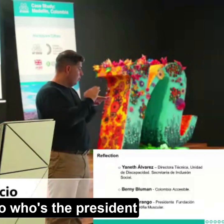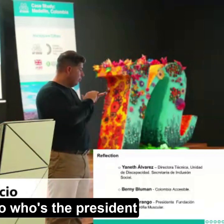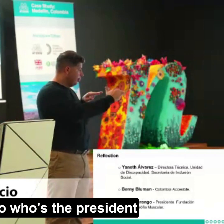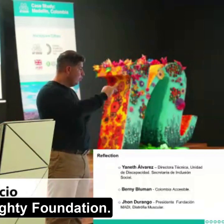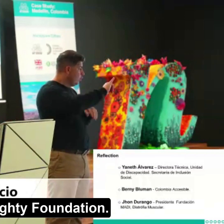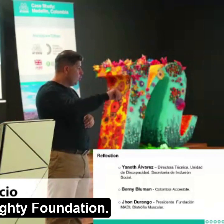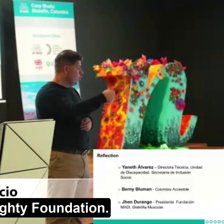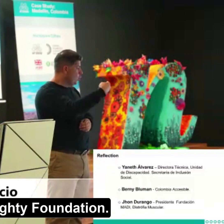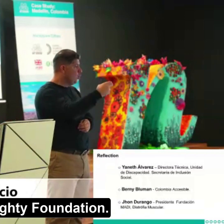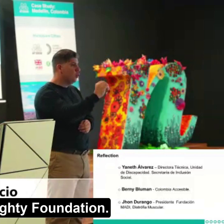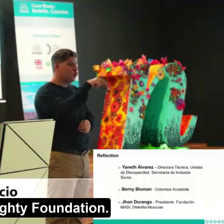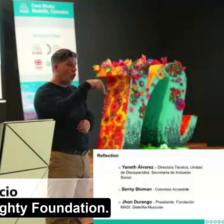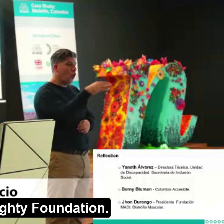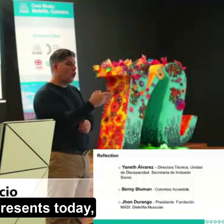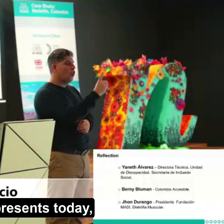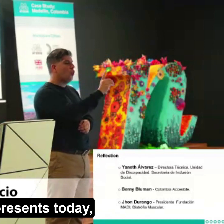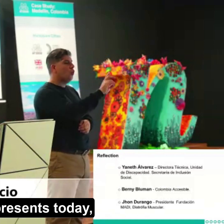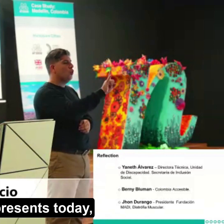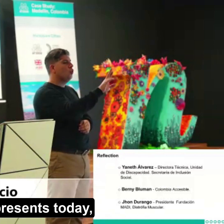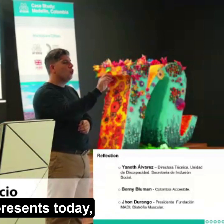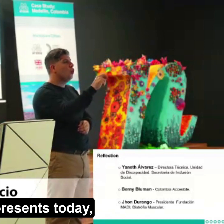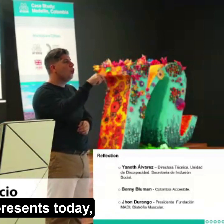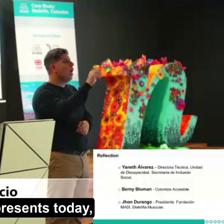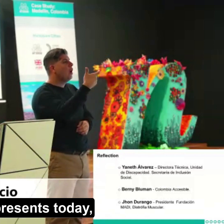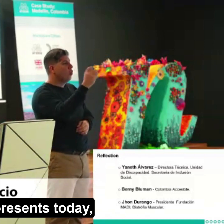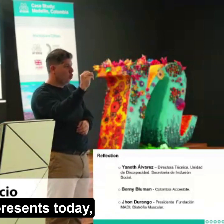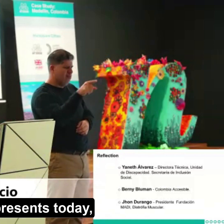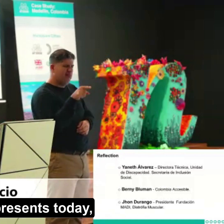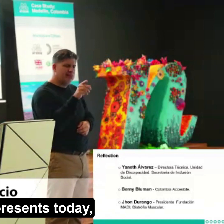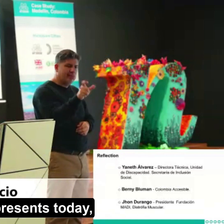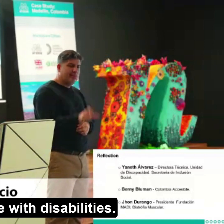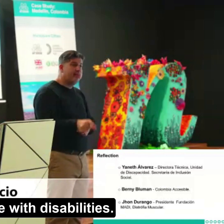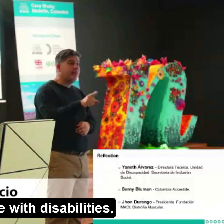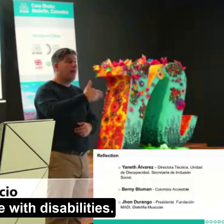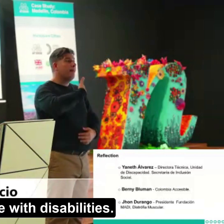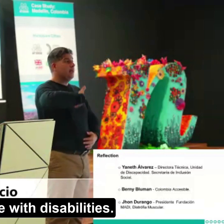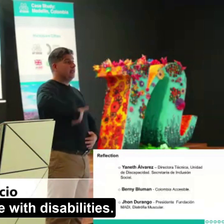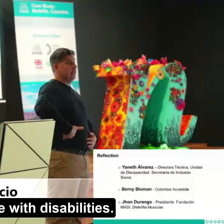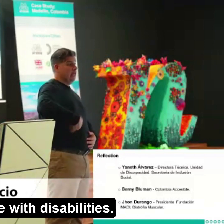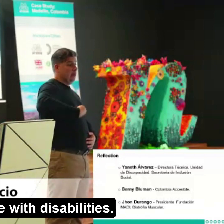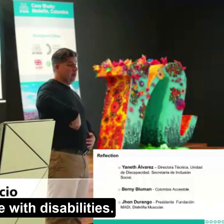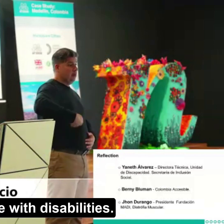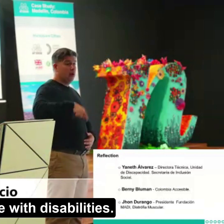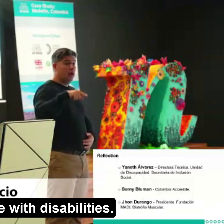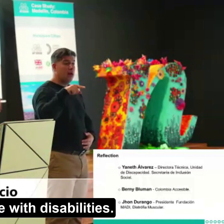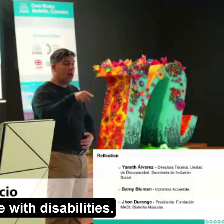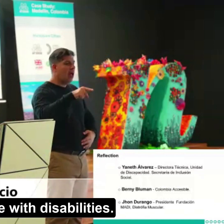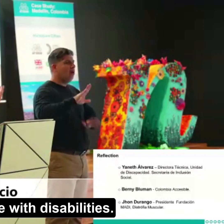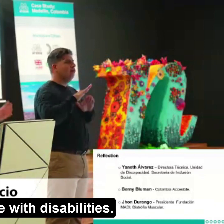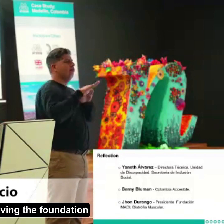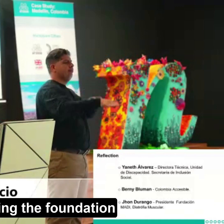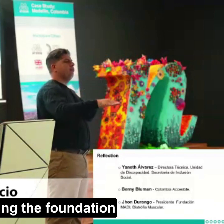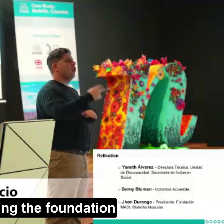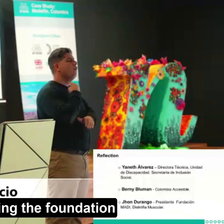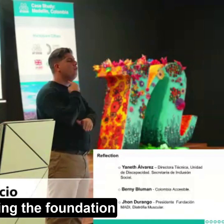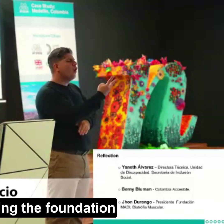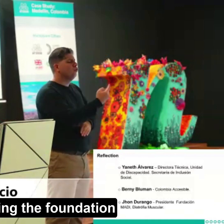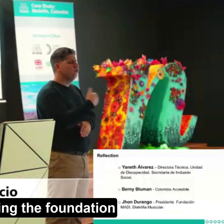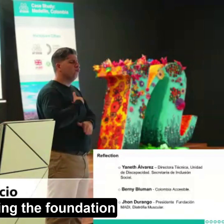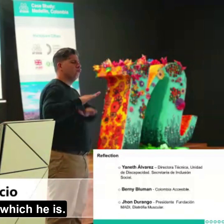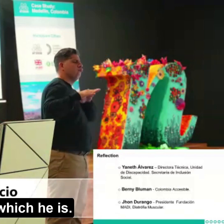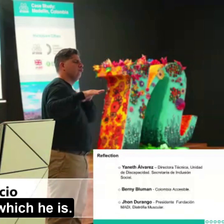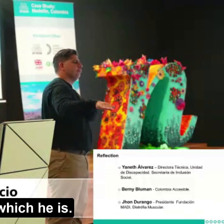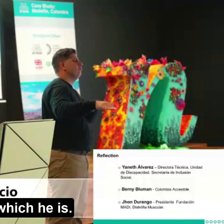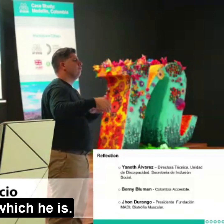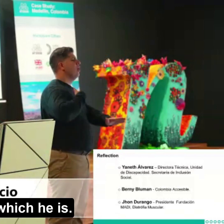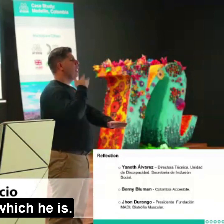who's the president of the MADI Foundation. He represents today the people with disabilities on behalf of